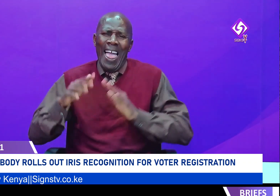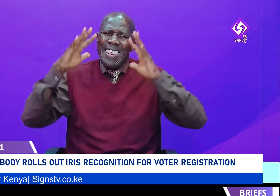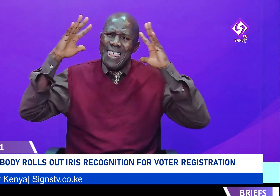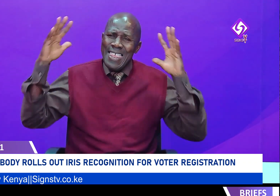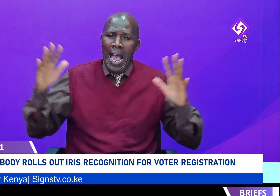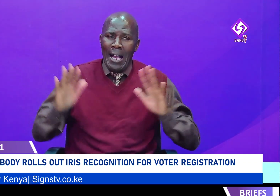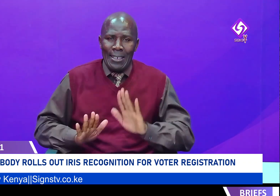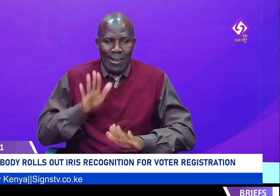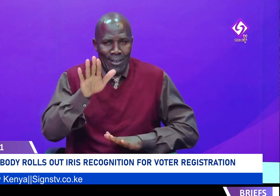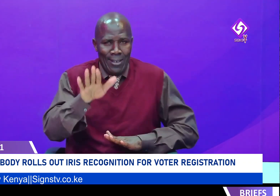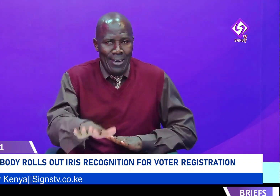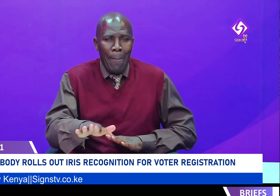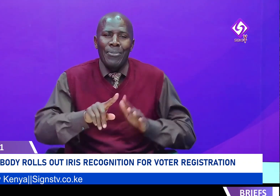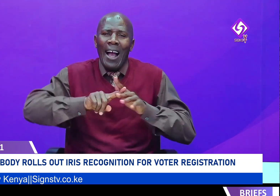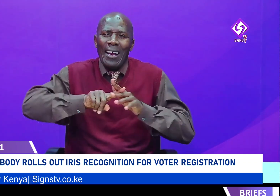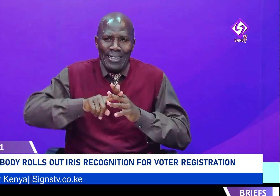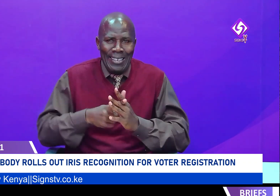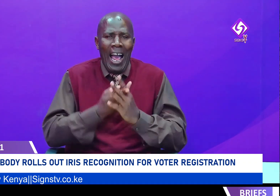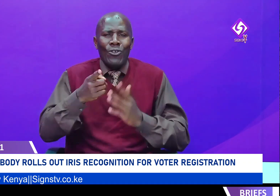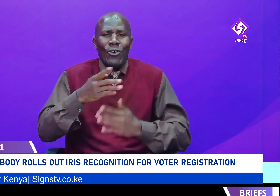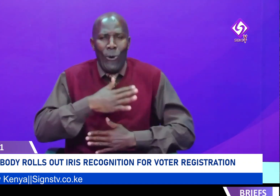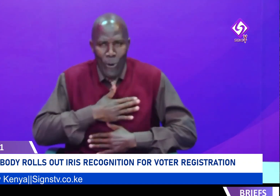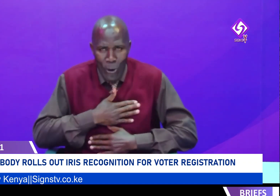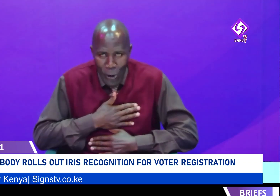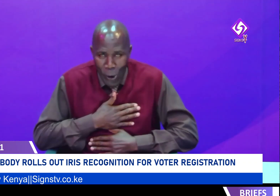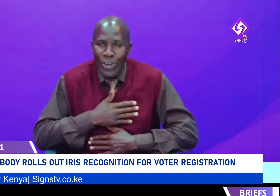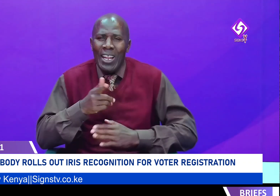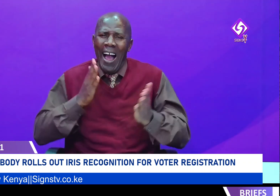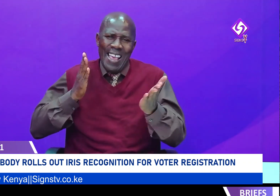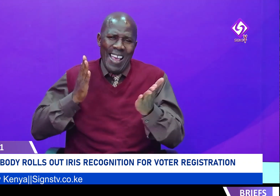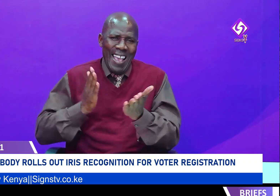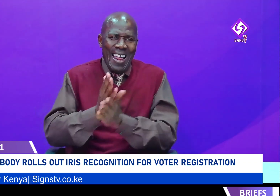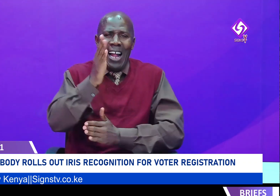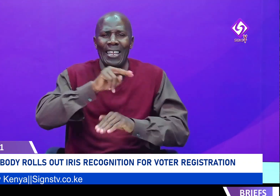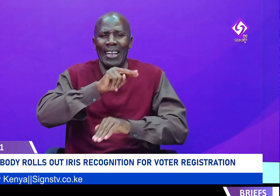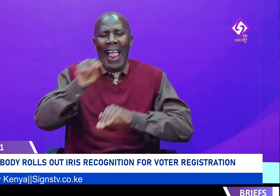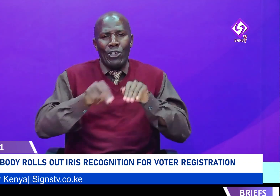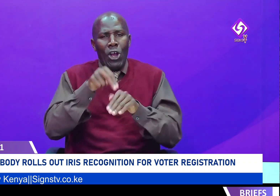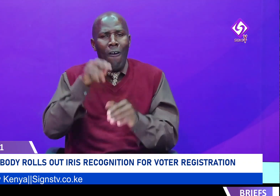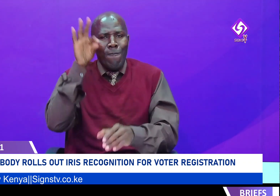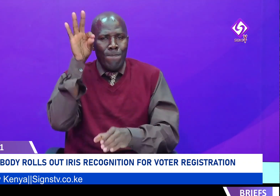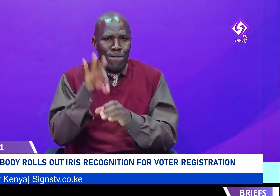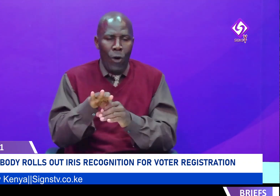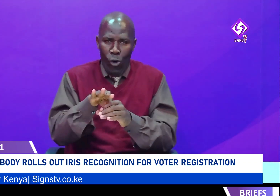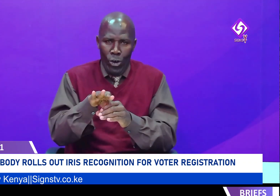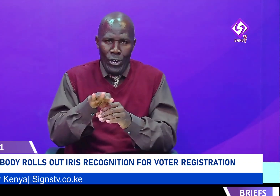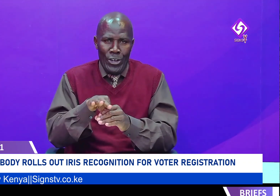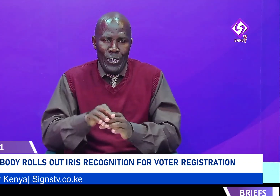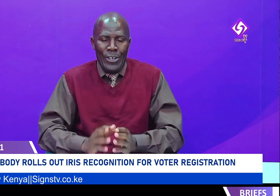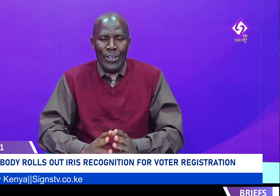step in enhancing the integrity and accuracy of the national voter roll.